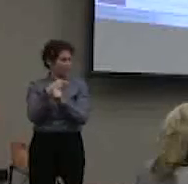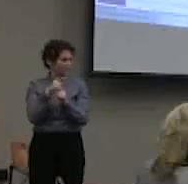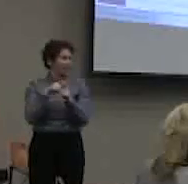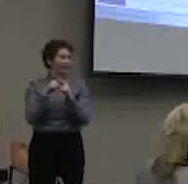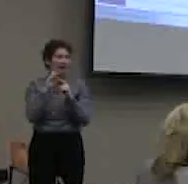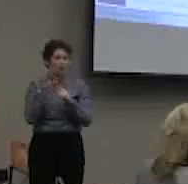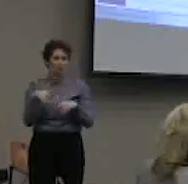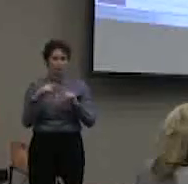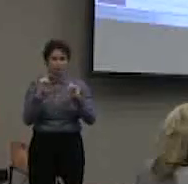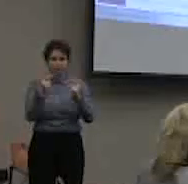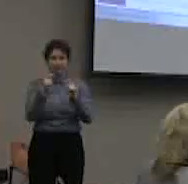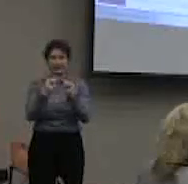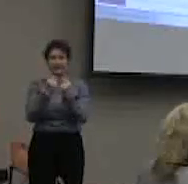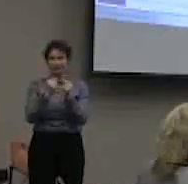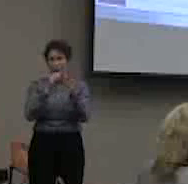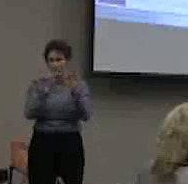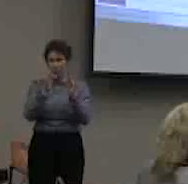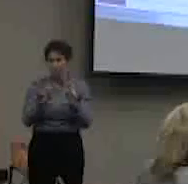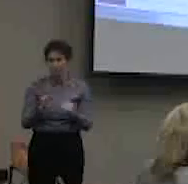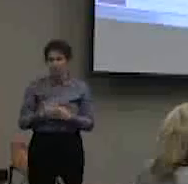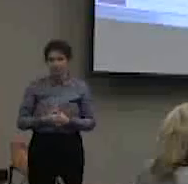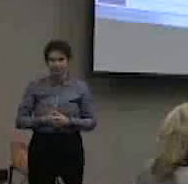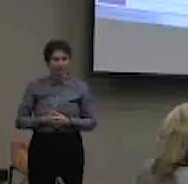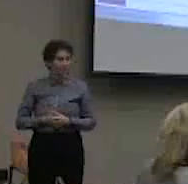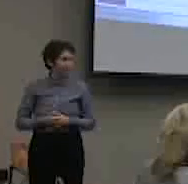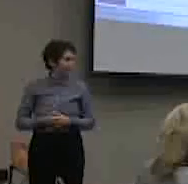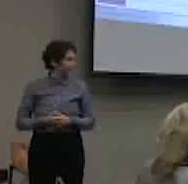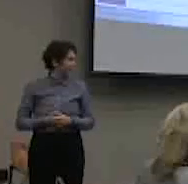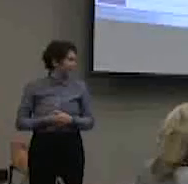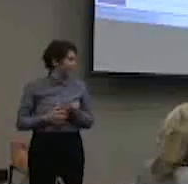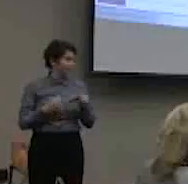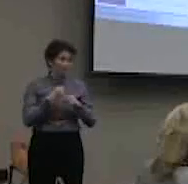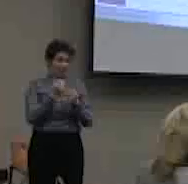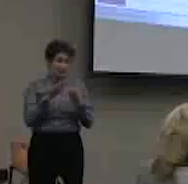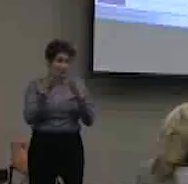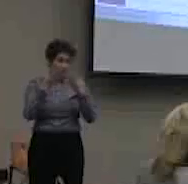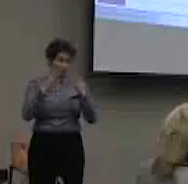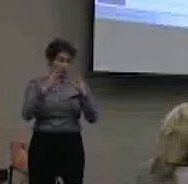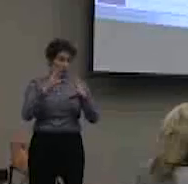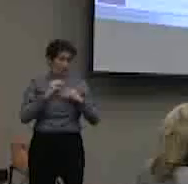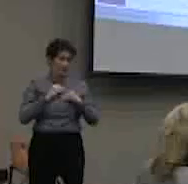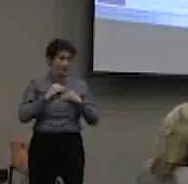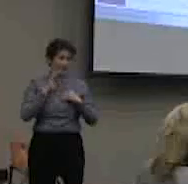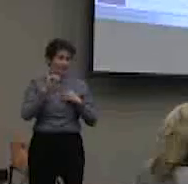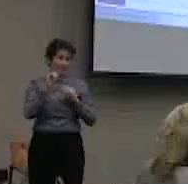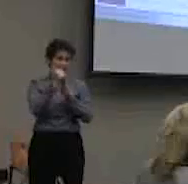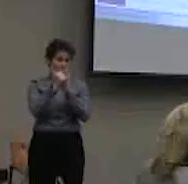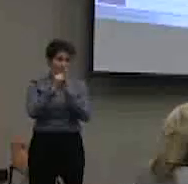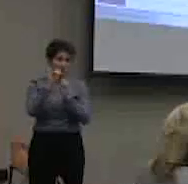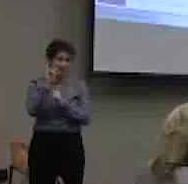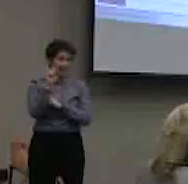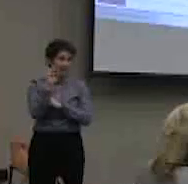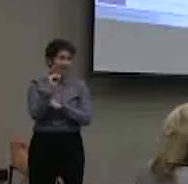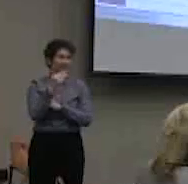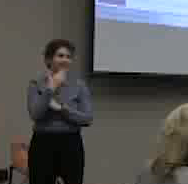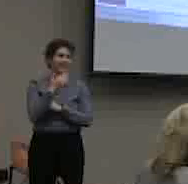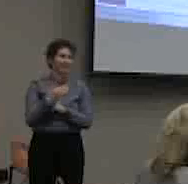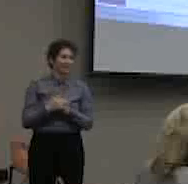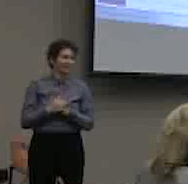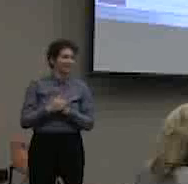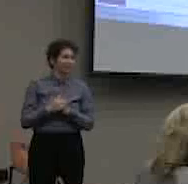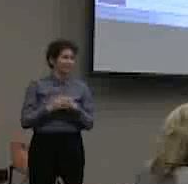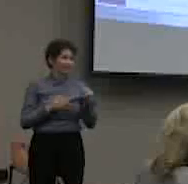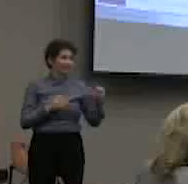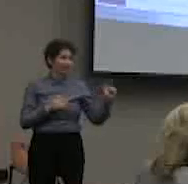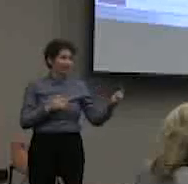the team to walk us through. I'll make a motion to receive this agenda item. Thanks, Emily. Second,